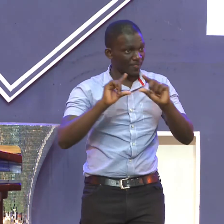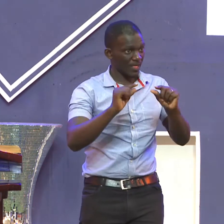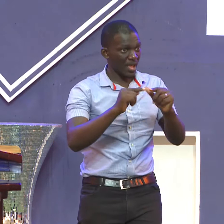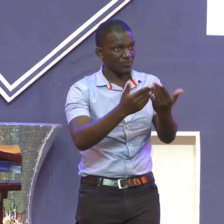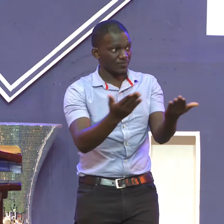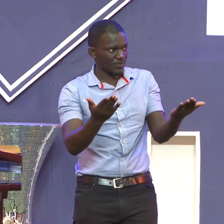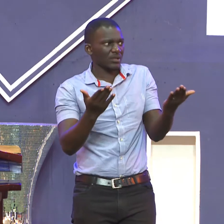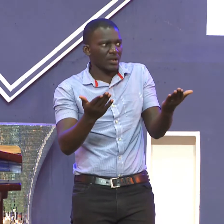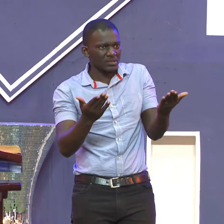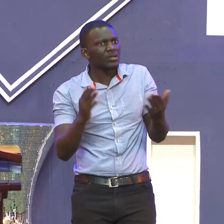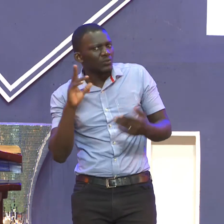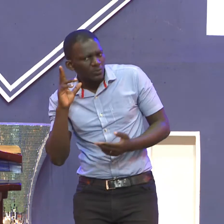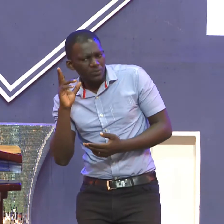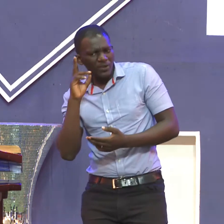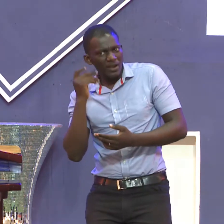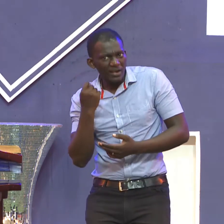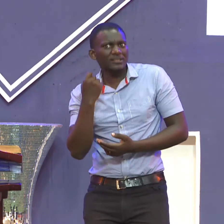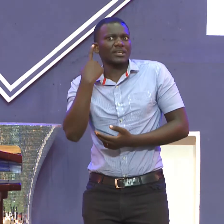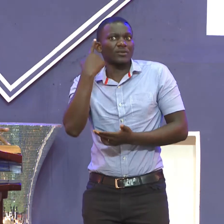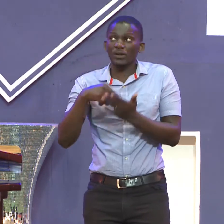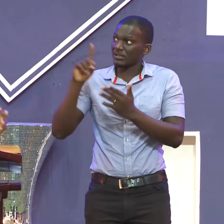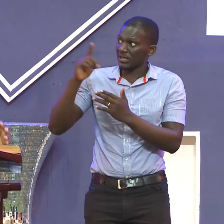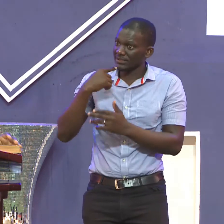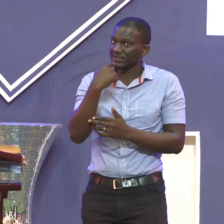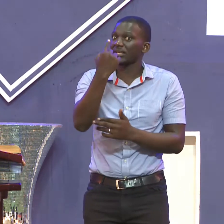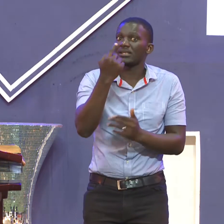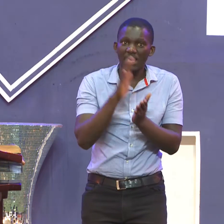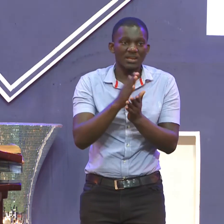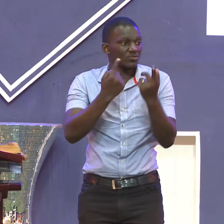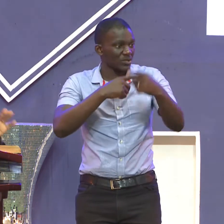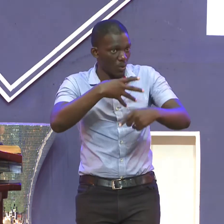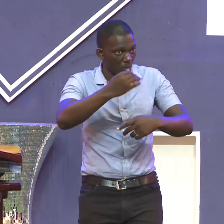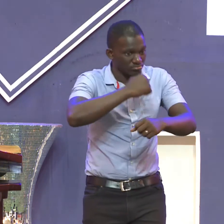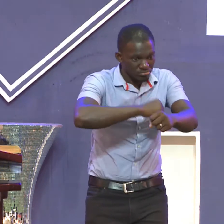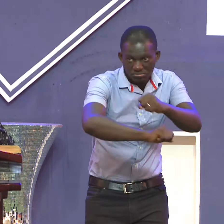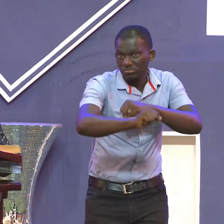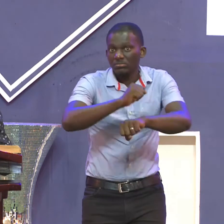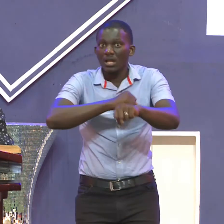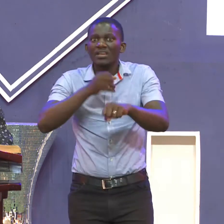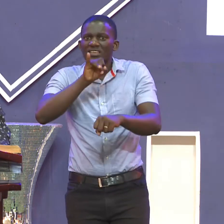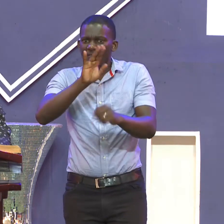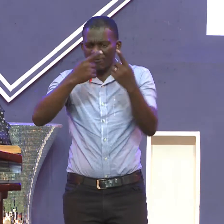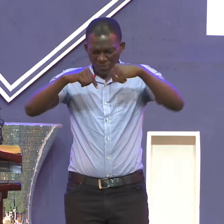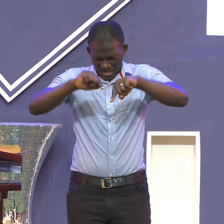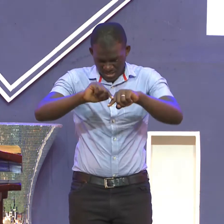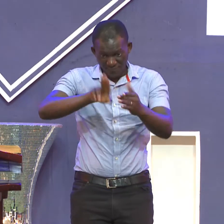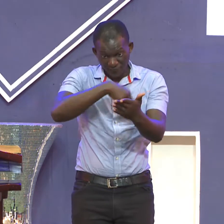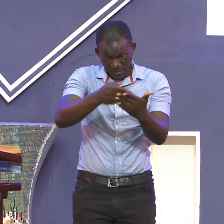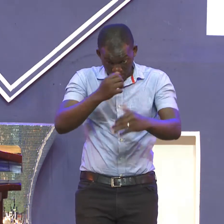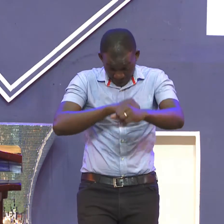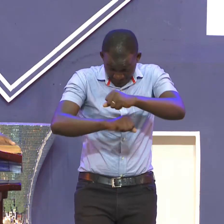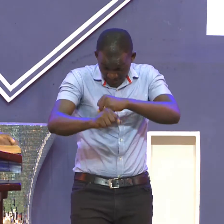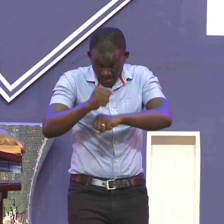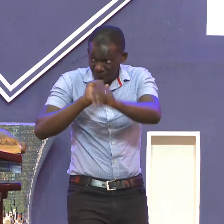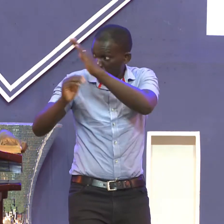us, that we take what he has spoken to us and we put it into practice. And if we do not put it